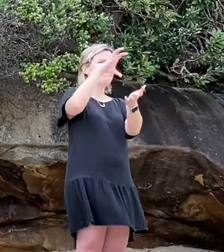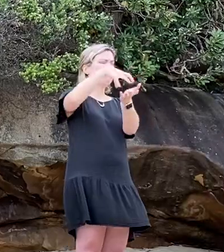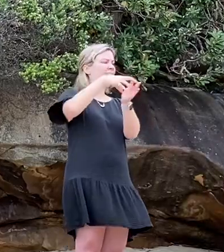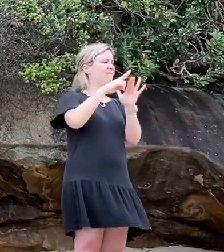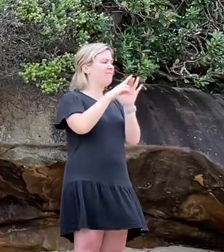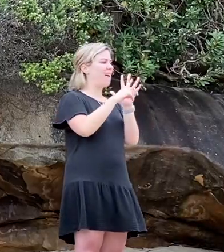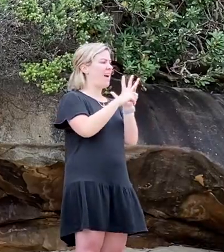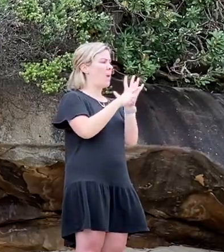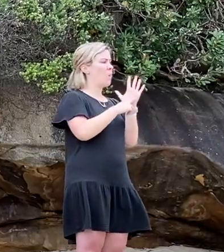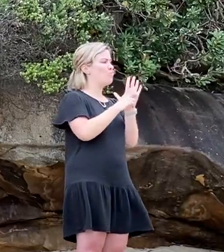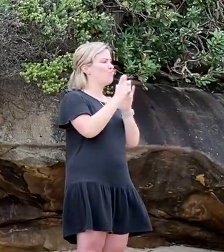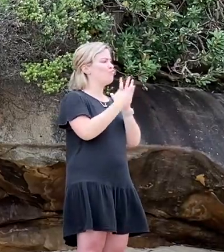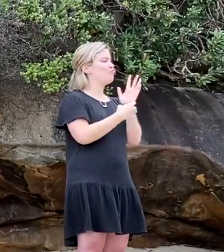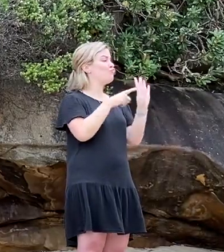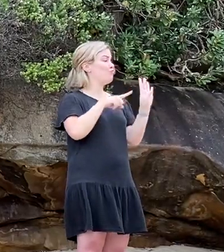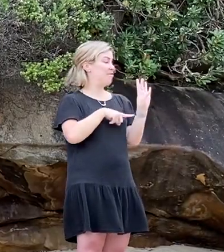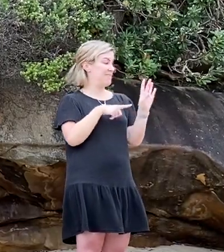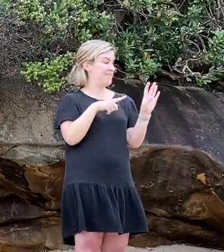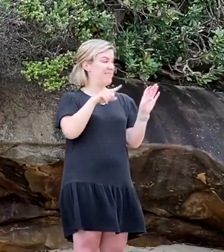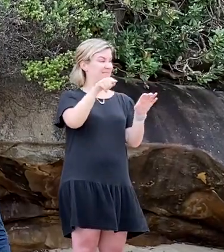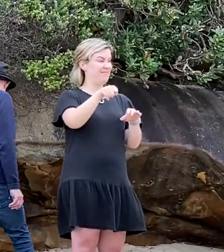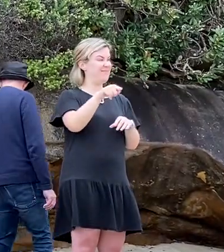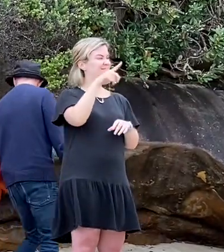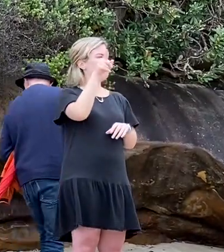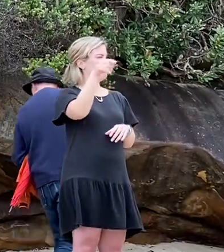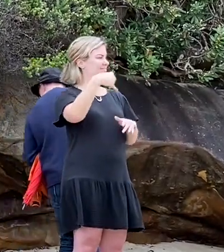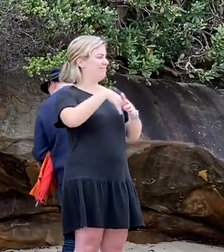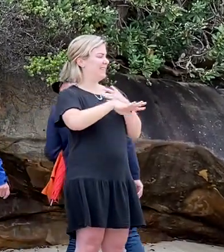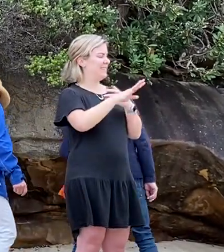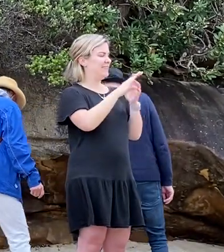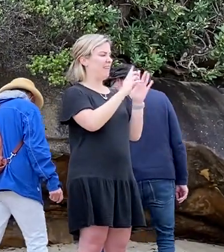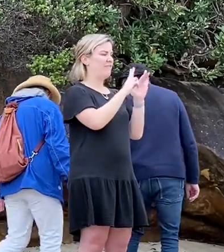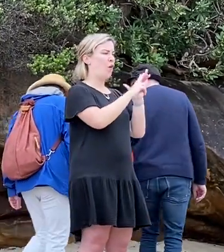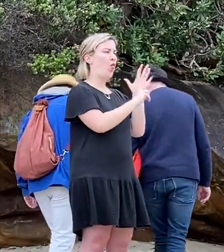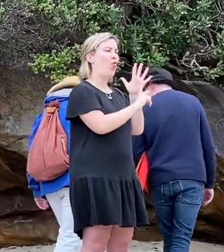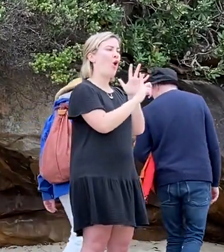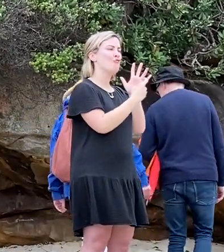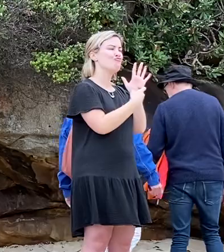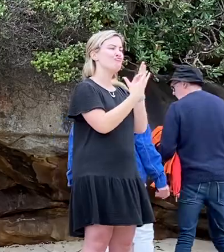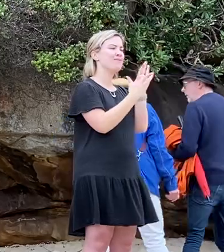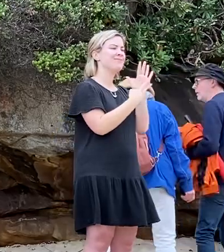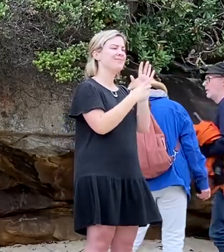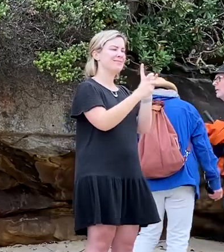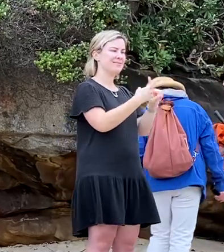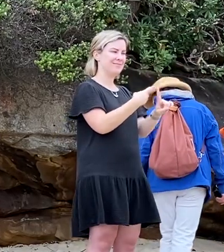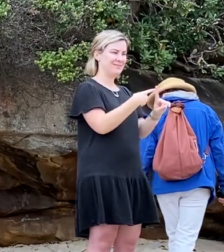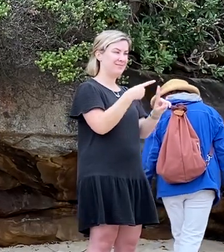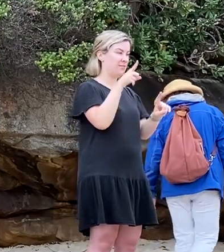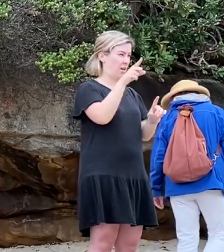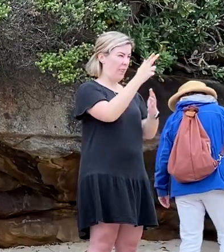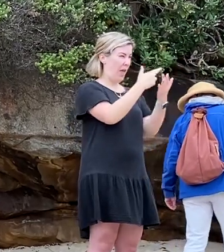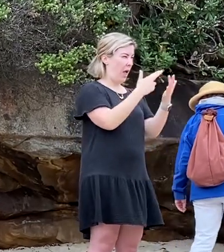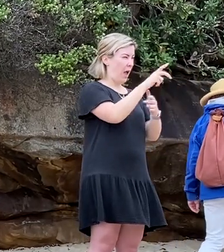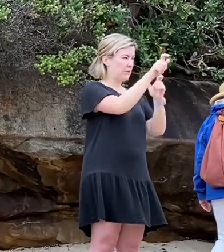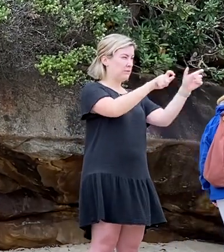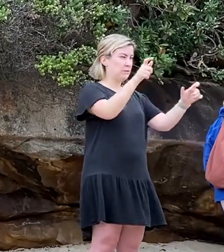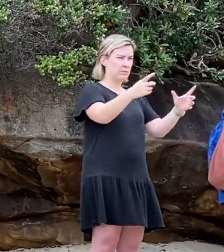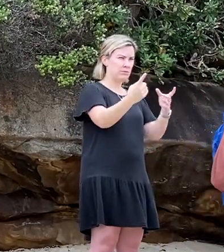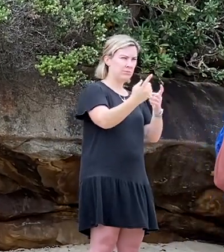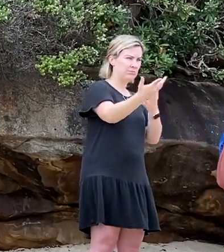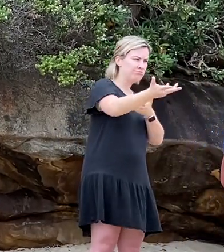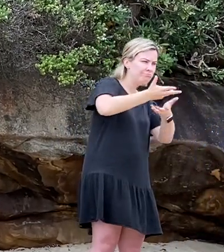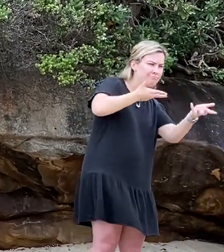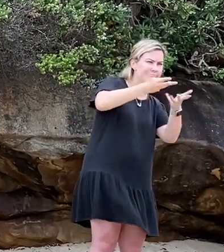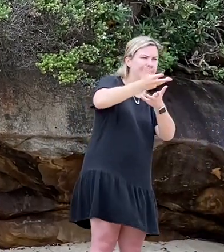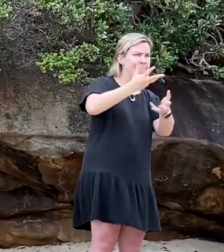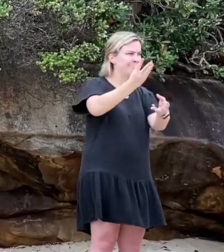space in the foundry amongst these amazing artists who were really good mentors for me, and we became